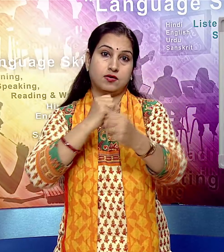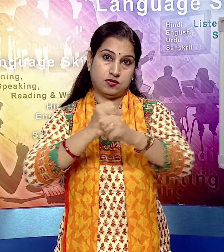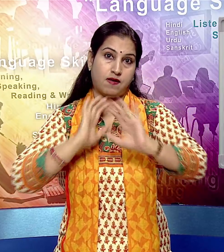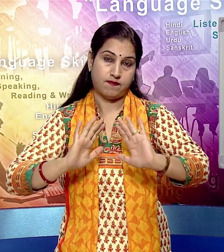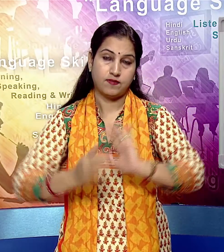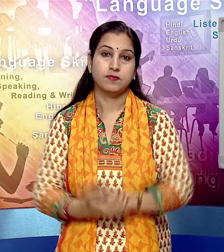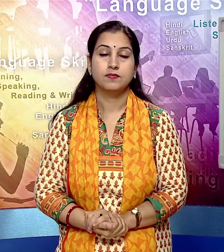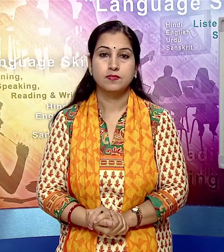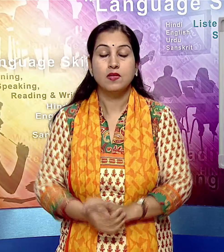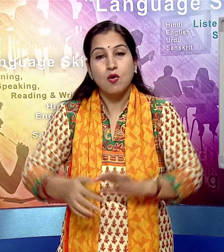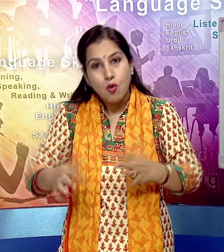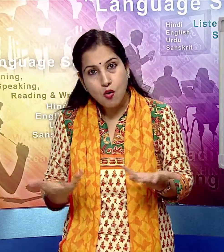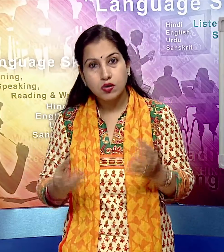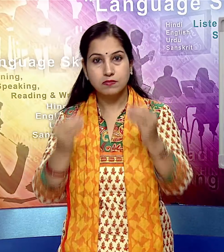or broiling.